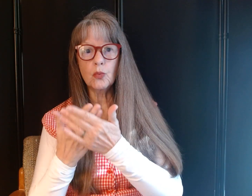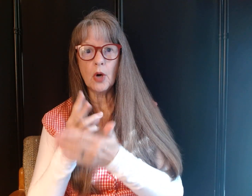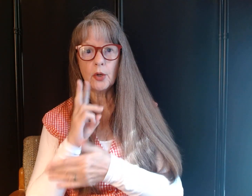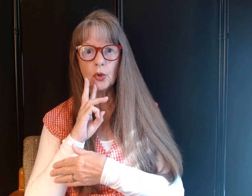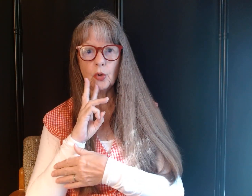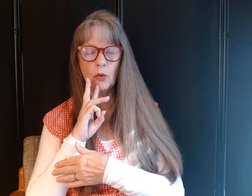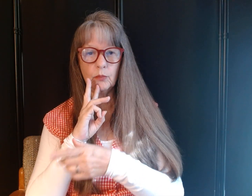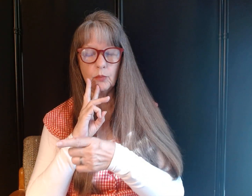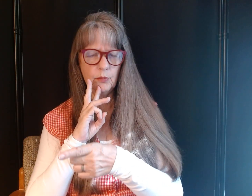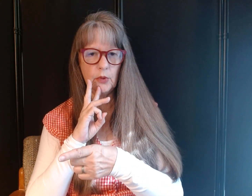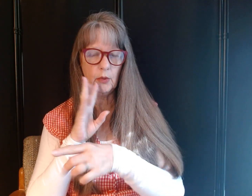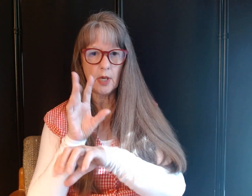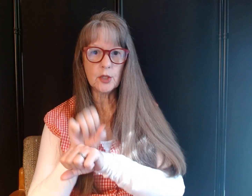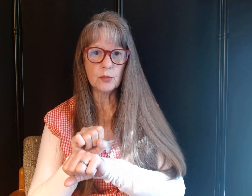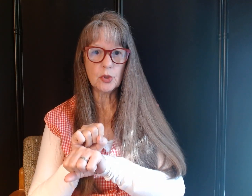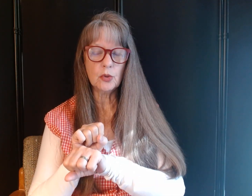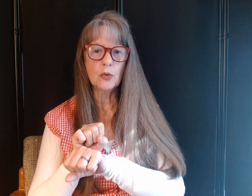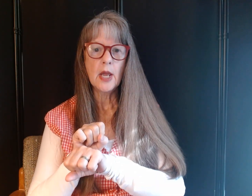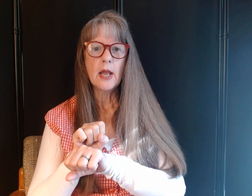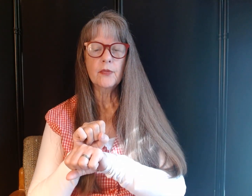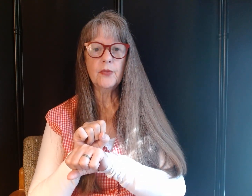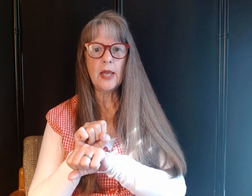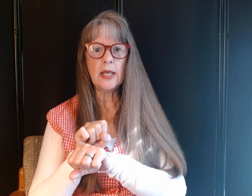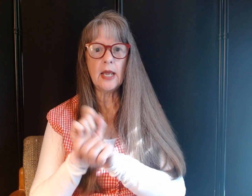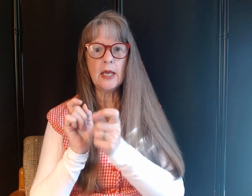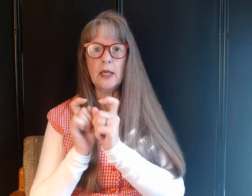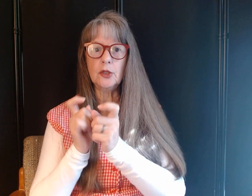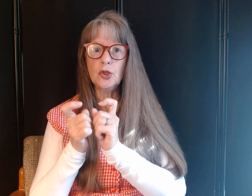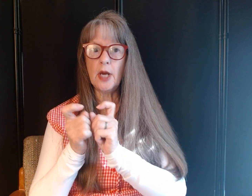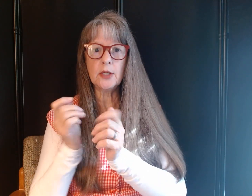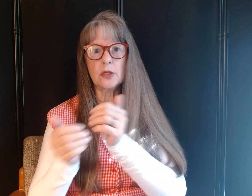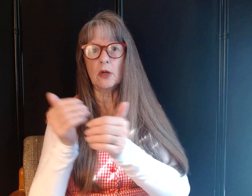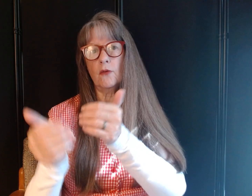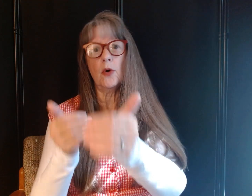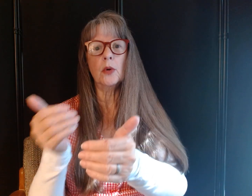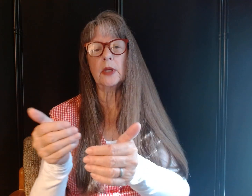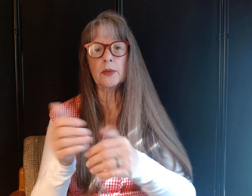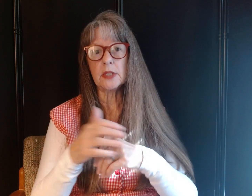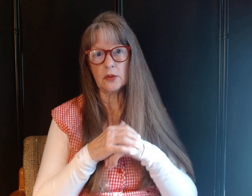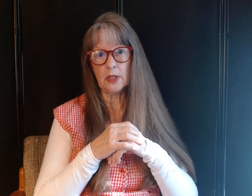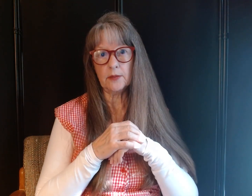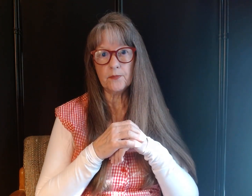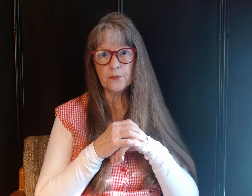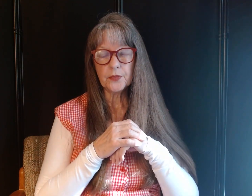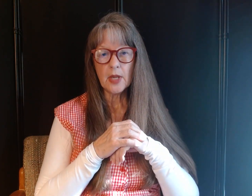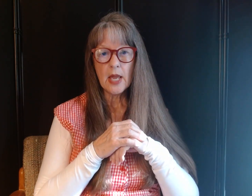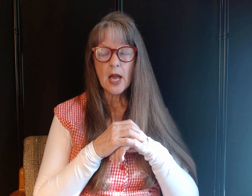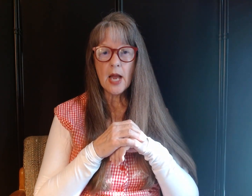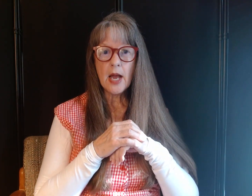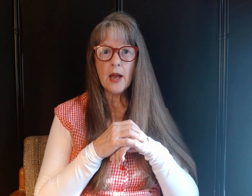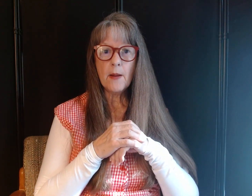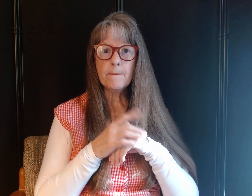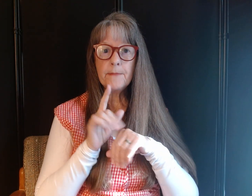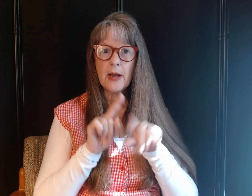water or they're accustomed to, they can adjust and go forward. They're resilient. But